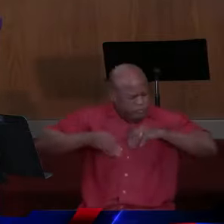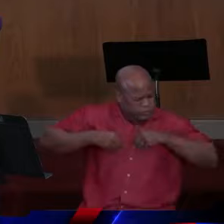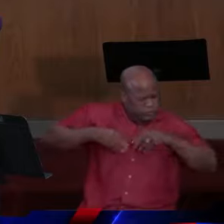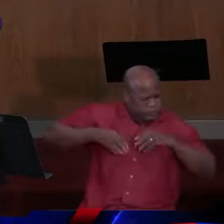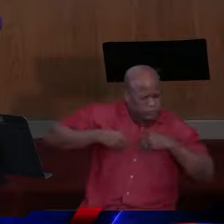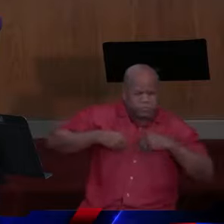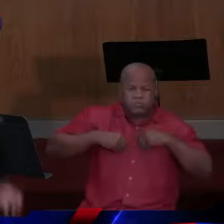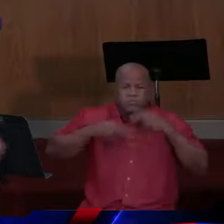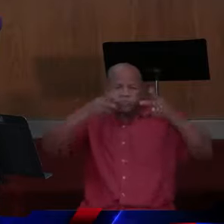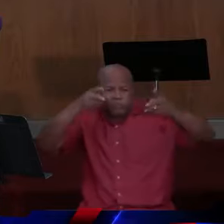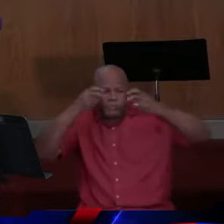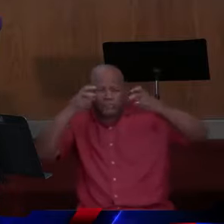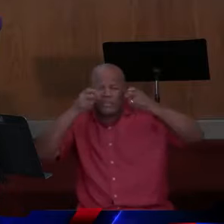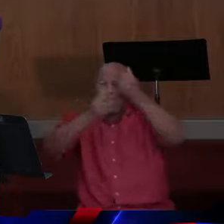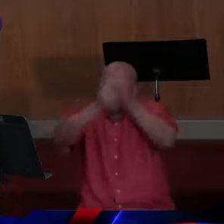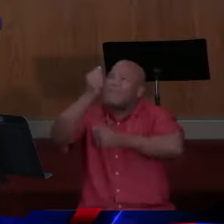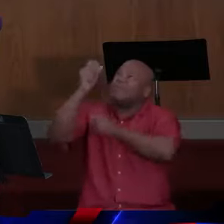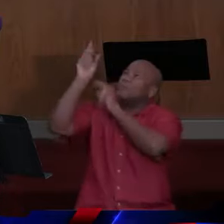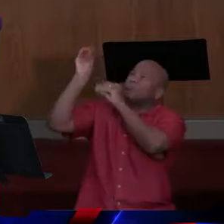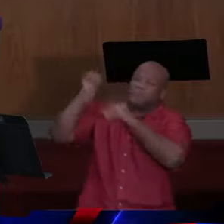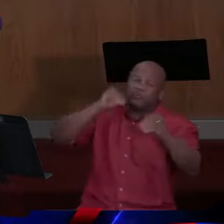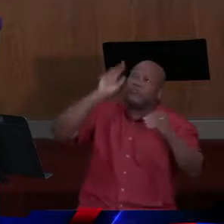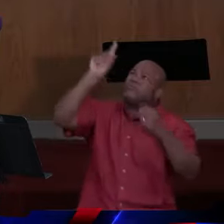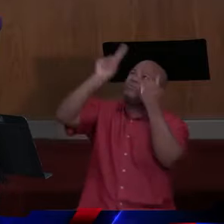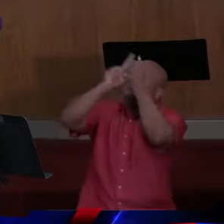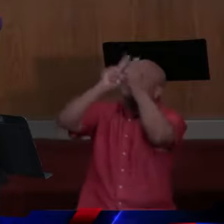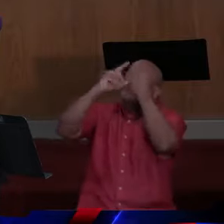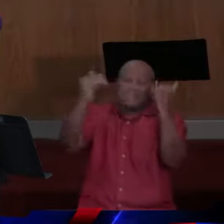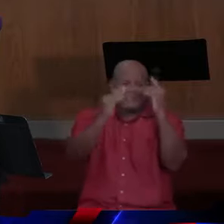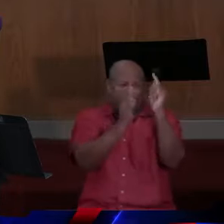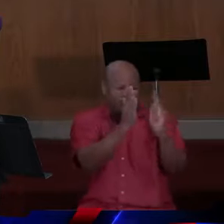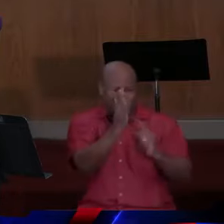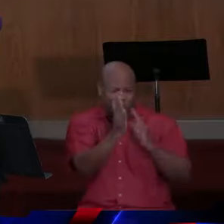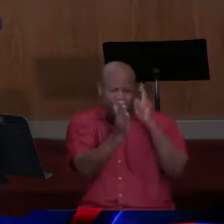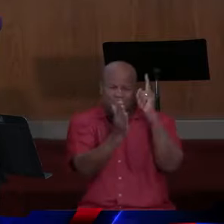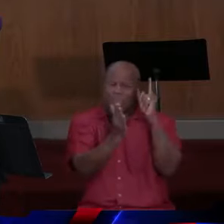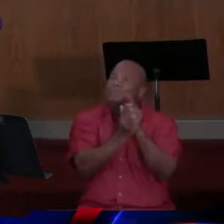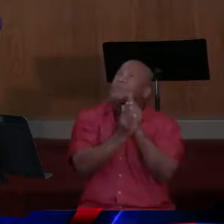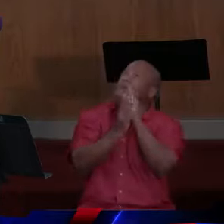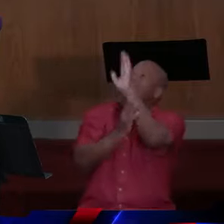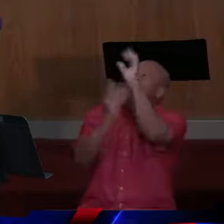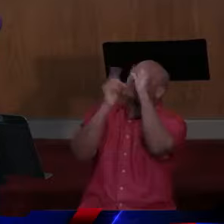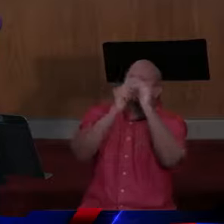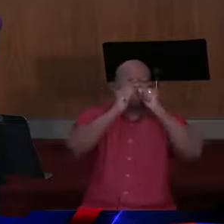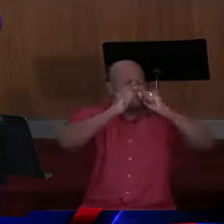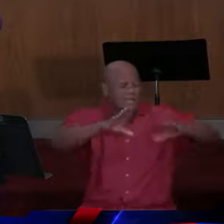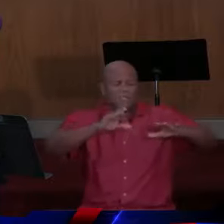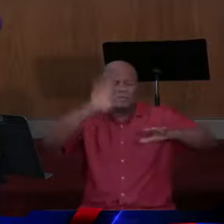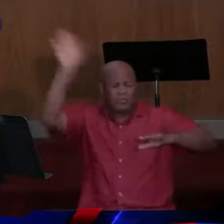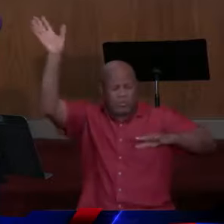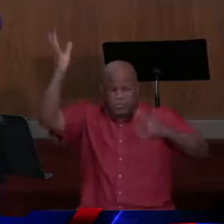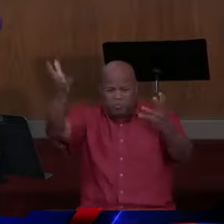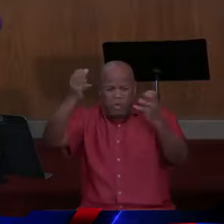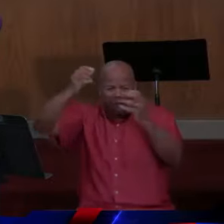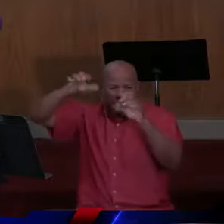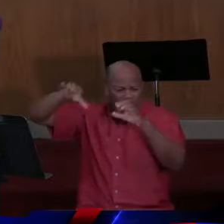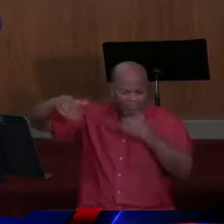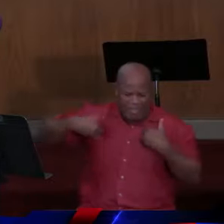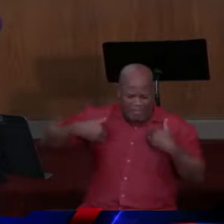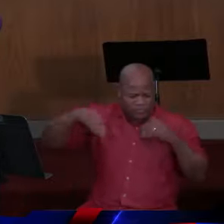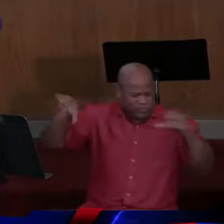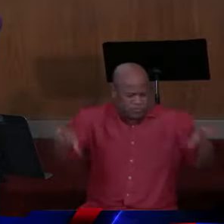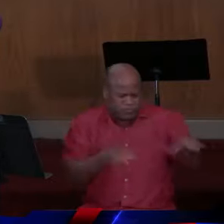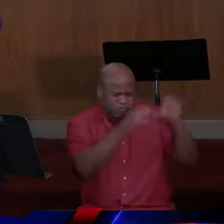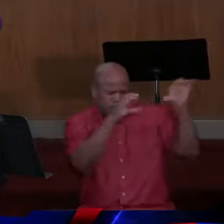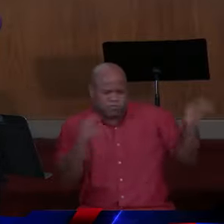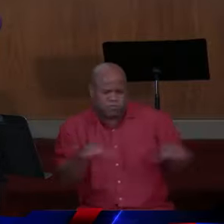move of God. Consecrate this hour, bless your word, have your way, and as you move, Lord, we'll declare the Lord